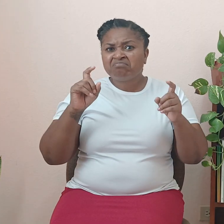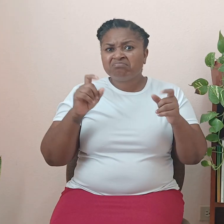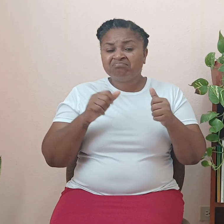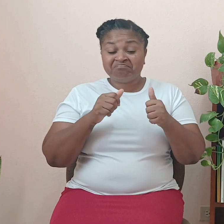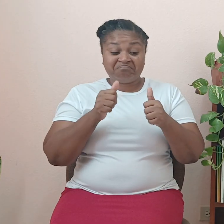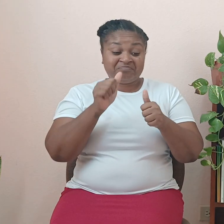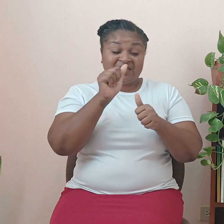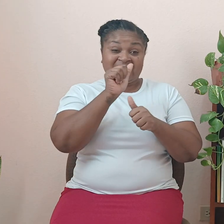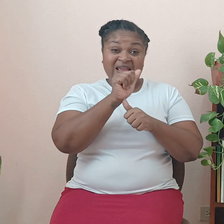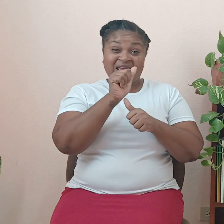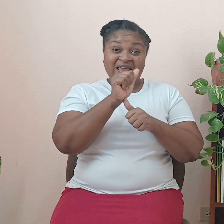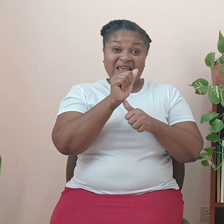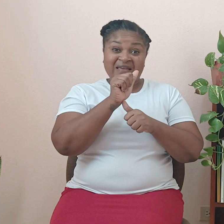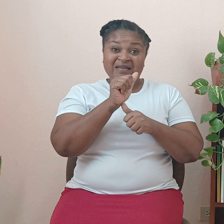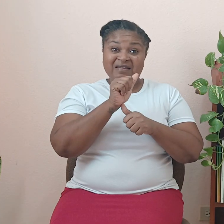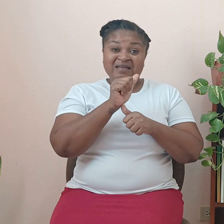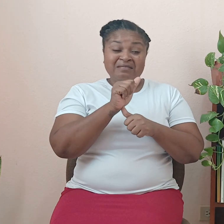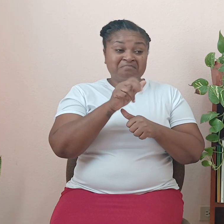A. His children died.